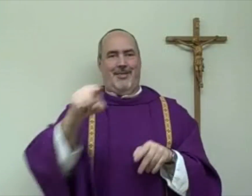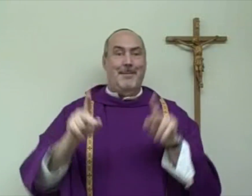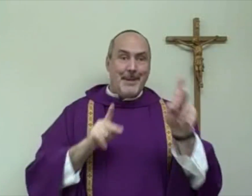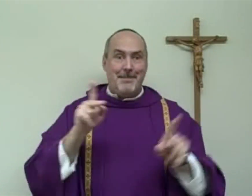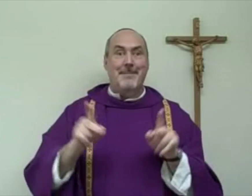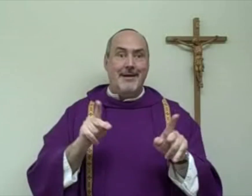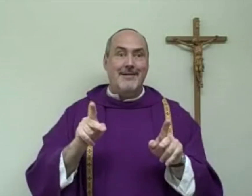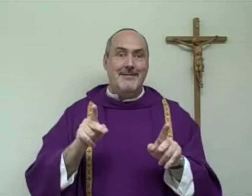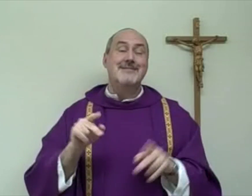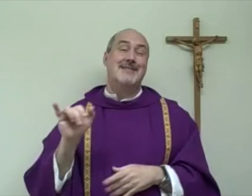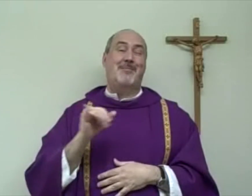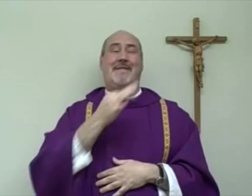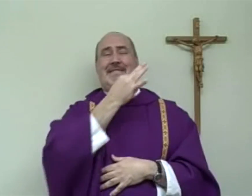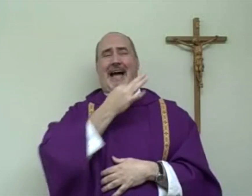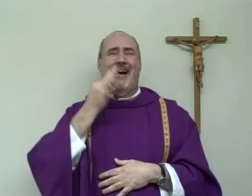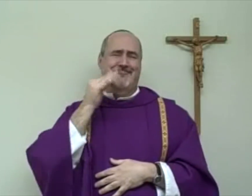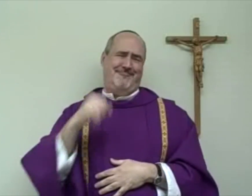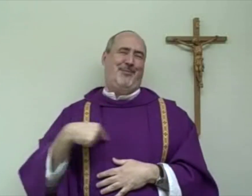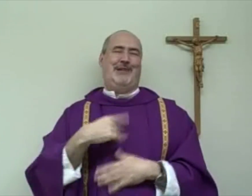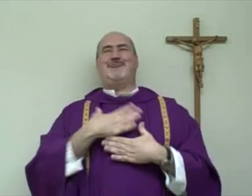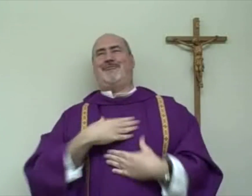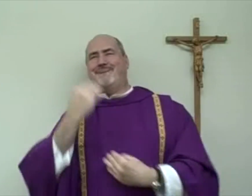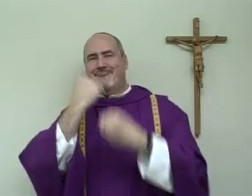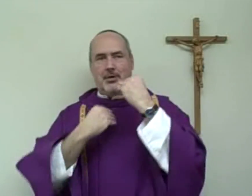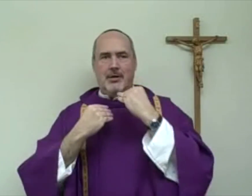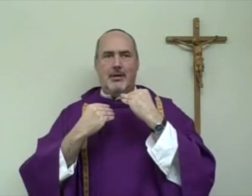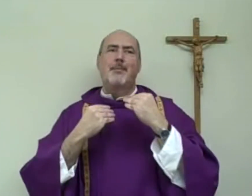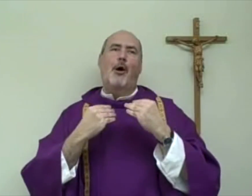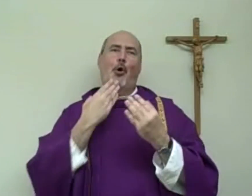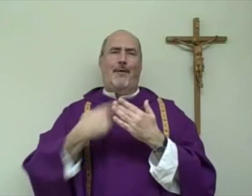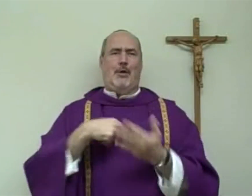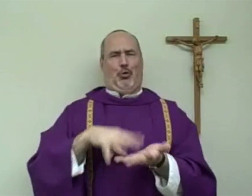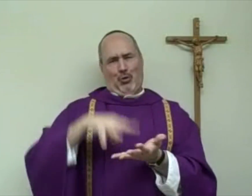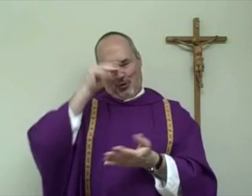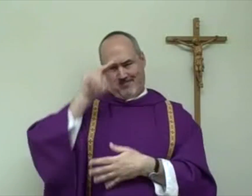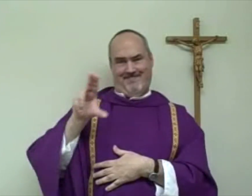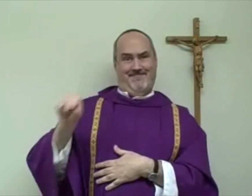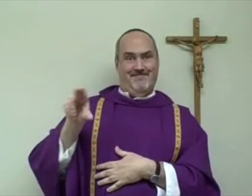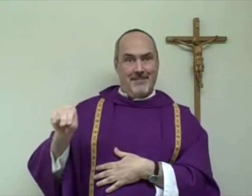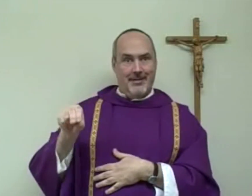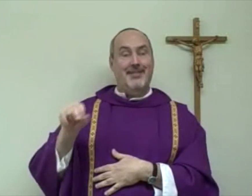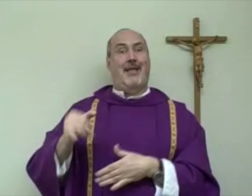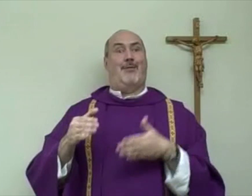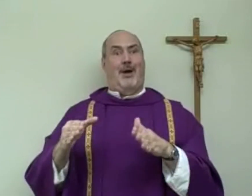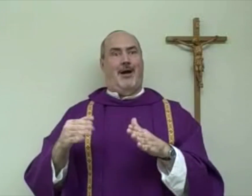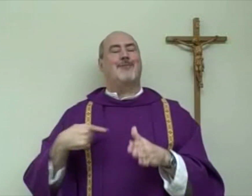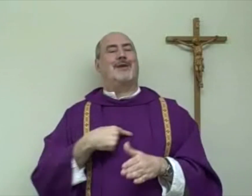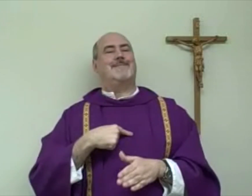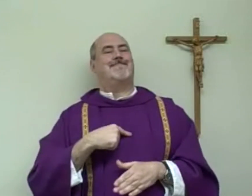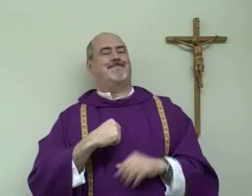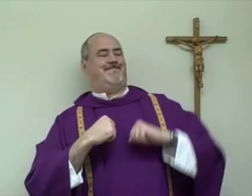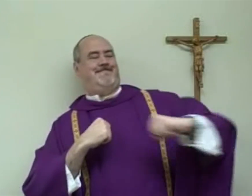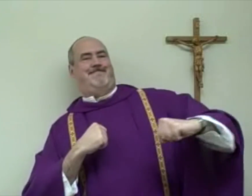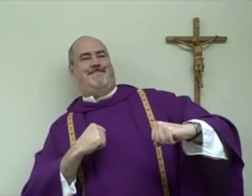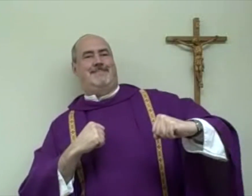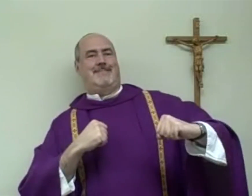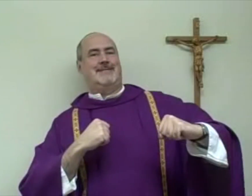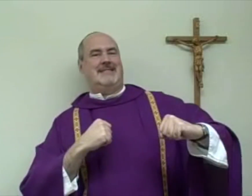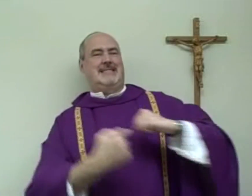that's where we find God as well. In fasting, yes, we enjoy eating food, but by simply resisting and saying